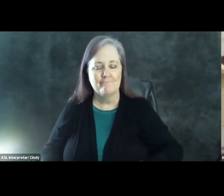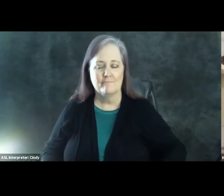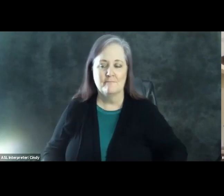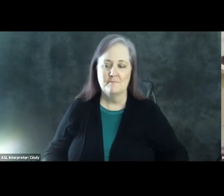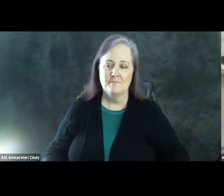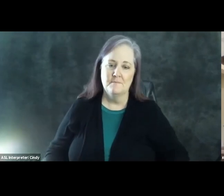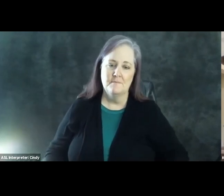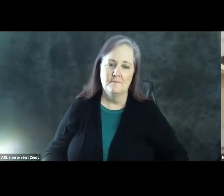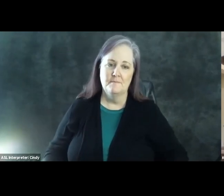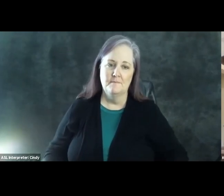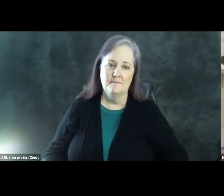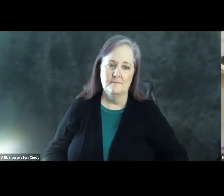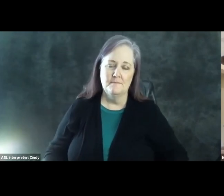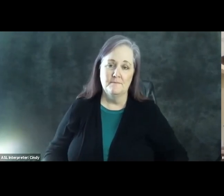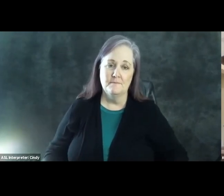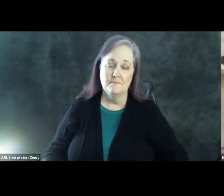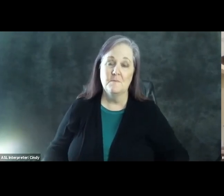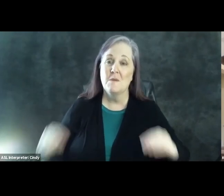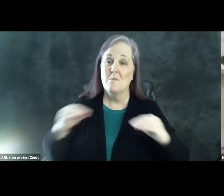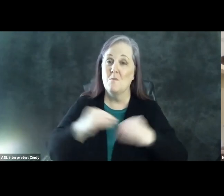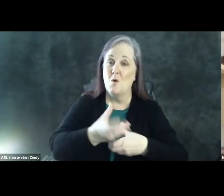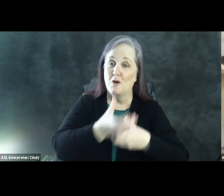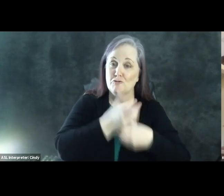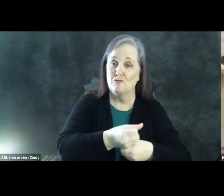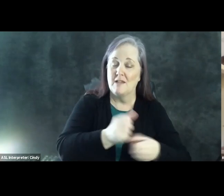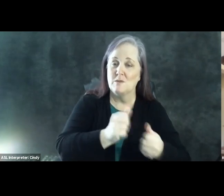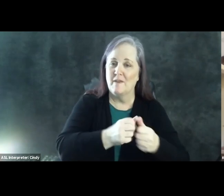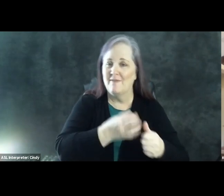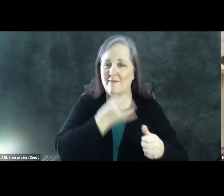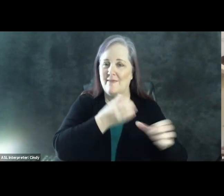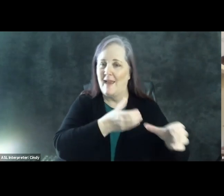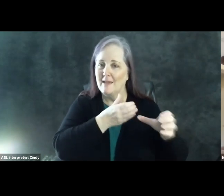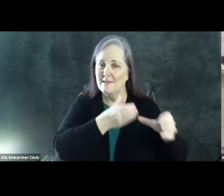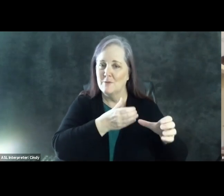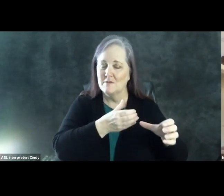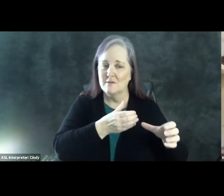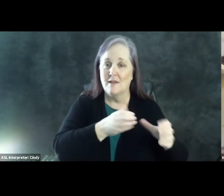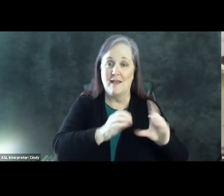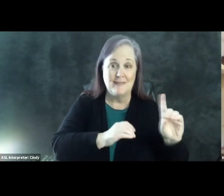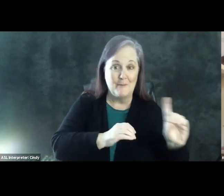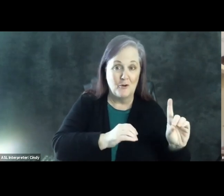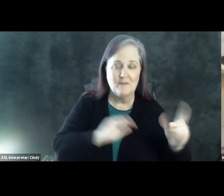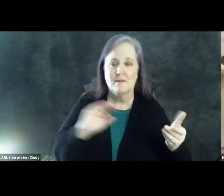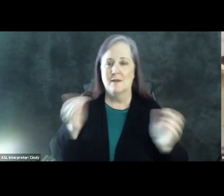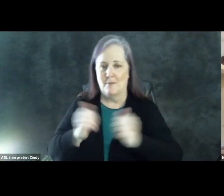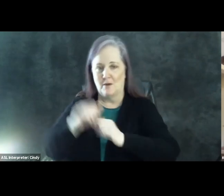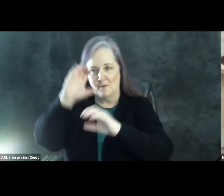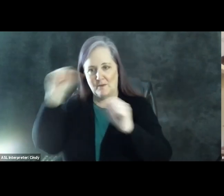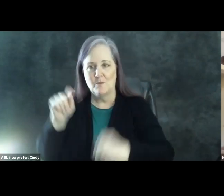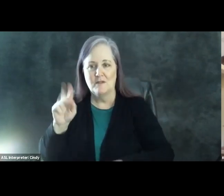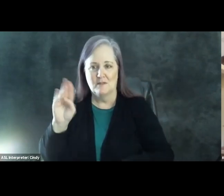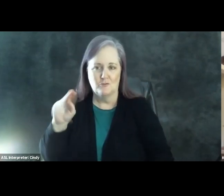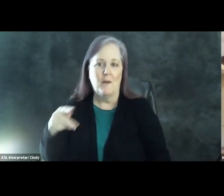There is greater trust in experts and in Democrats than in President Trump on the issue of COVID.